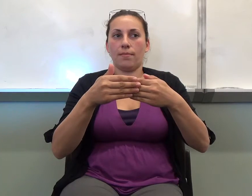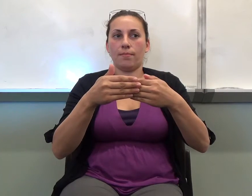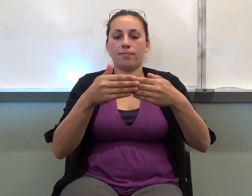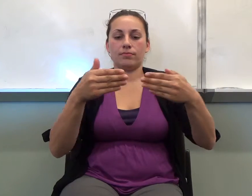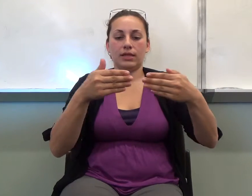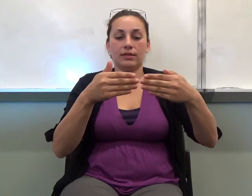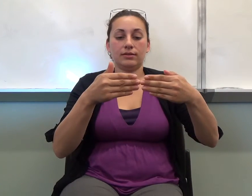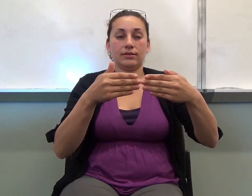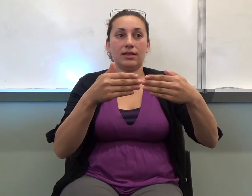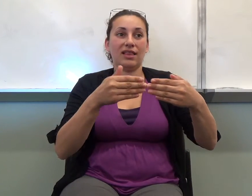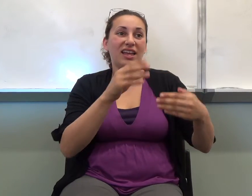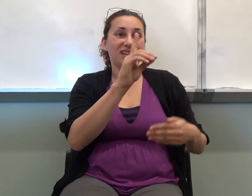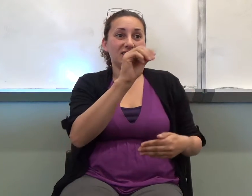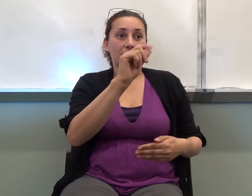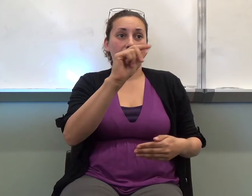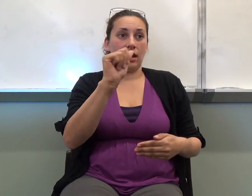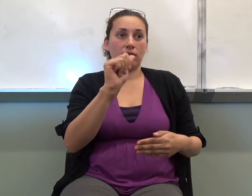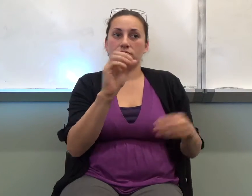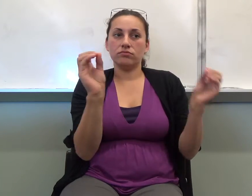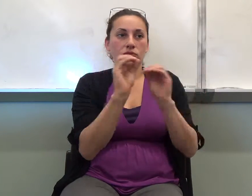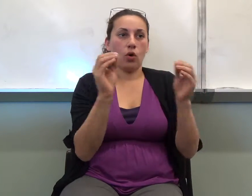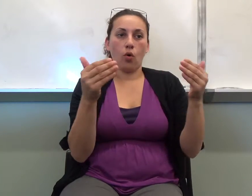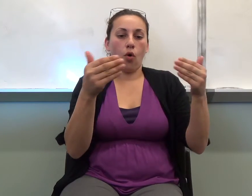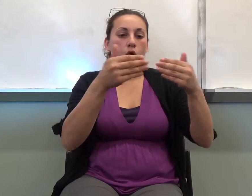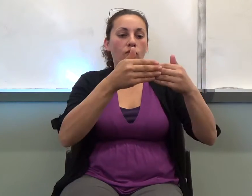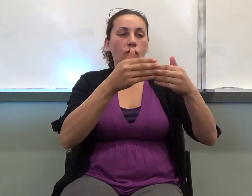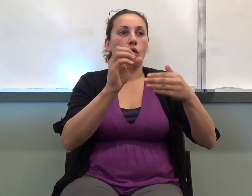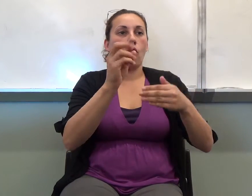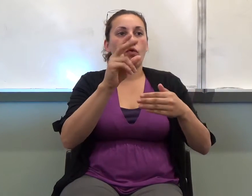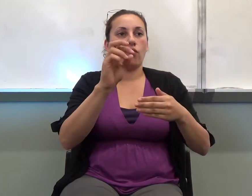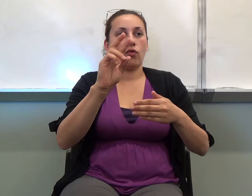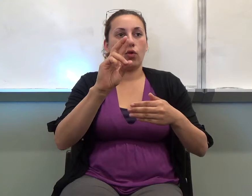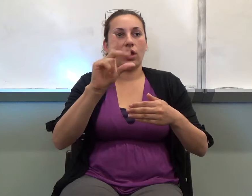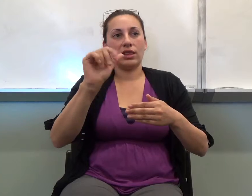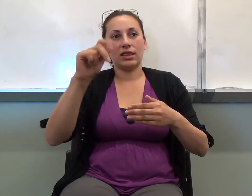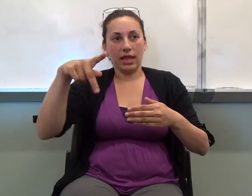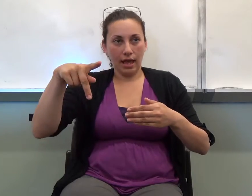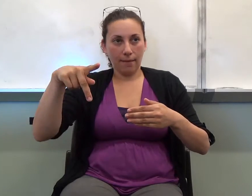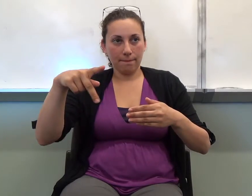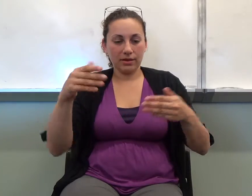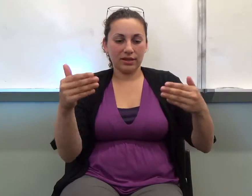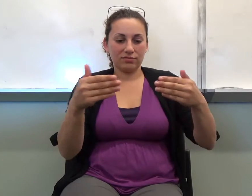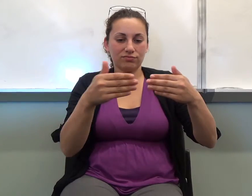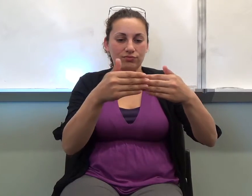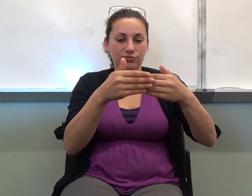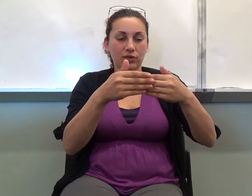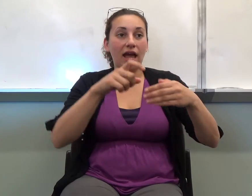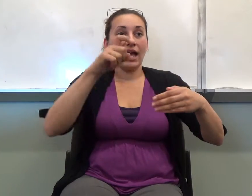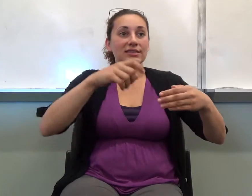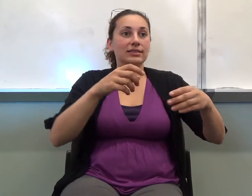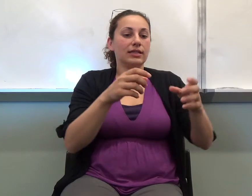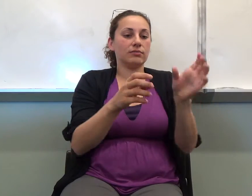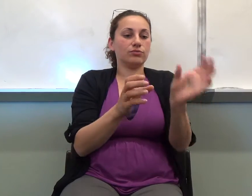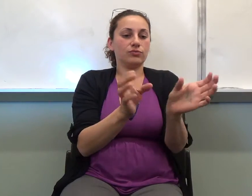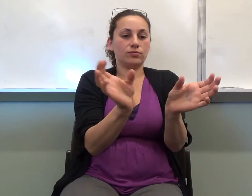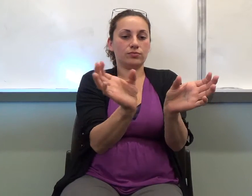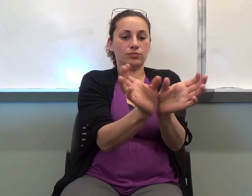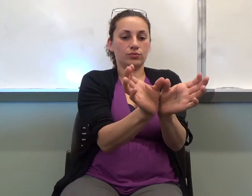data. In other words, you can't have a piece of data that fits into two class intervals. It's got to fit into one and only one class interval,